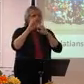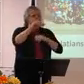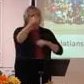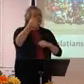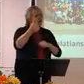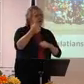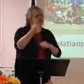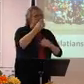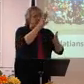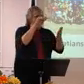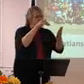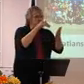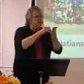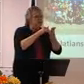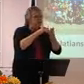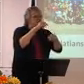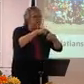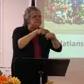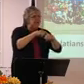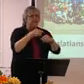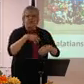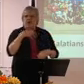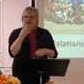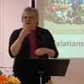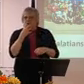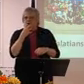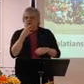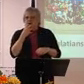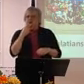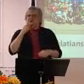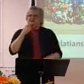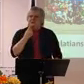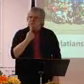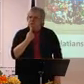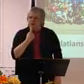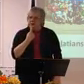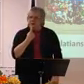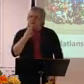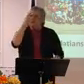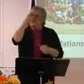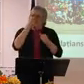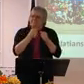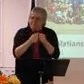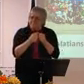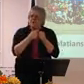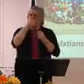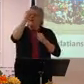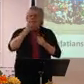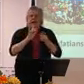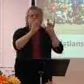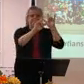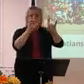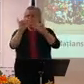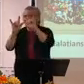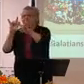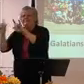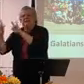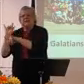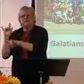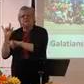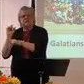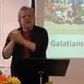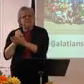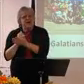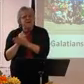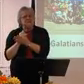midst of when they're angry or disappointed or don't know what to do. Remember, God loves us.